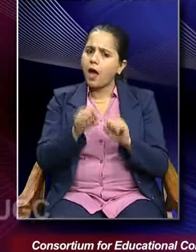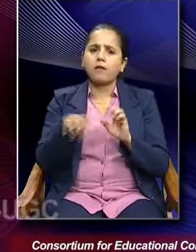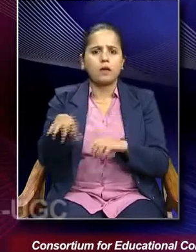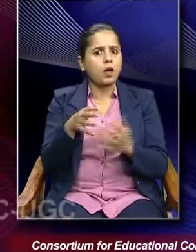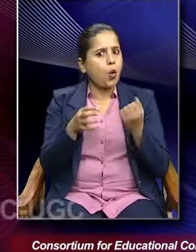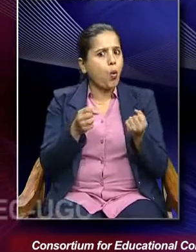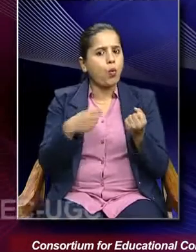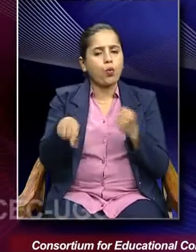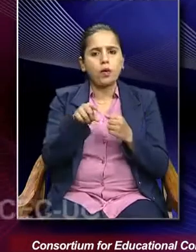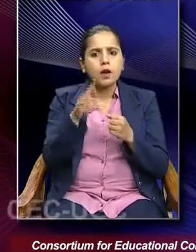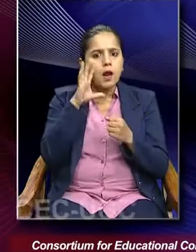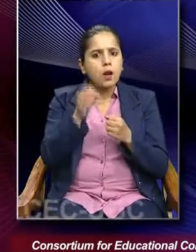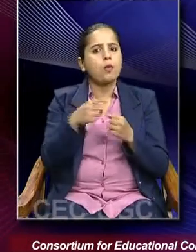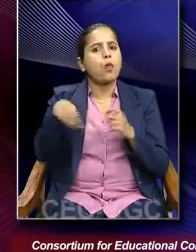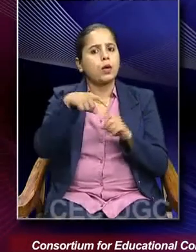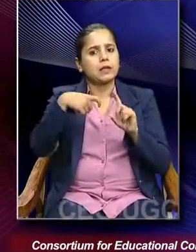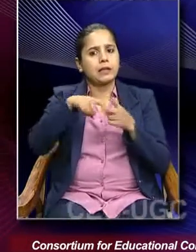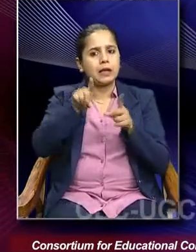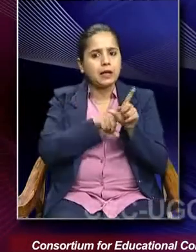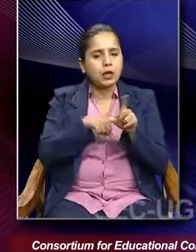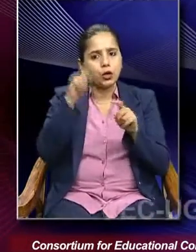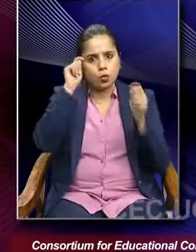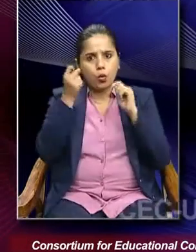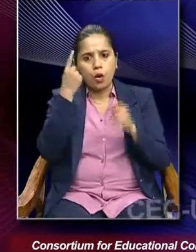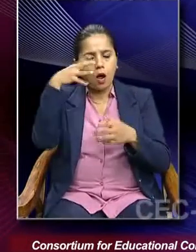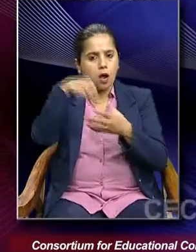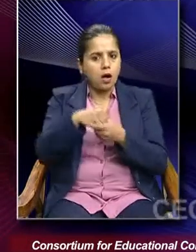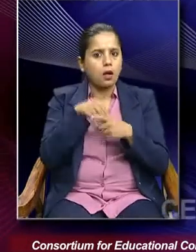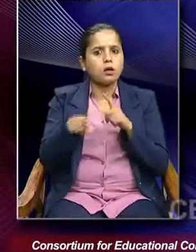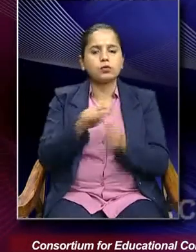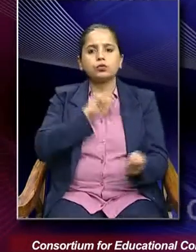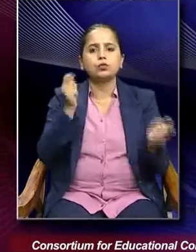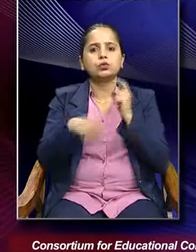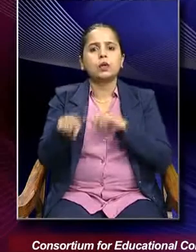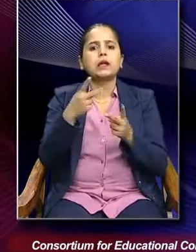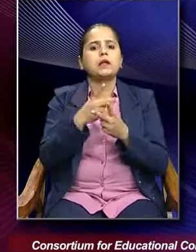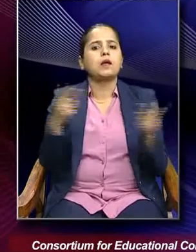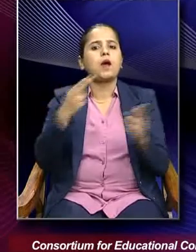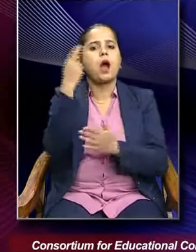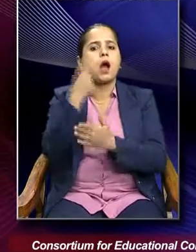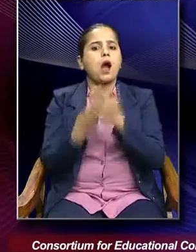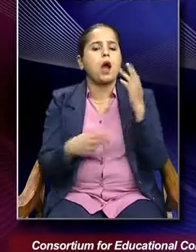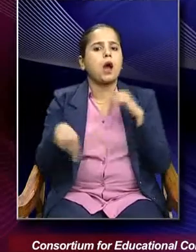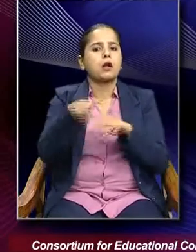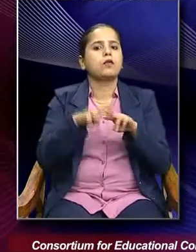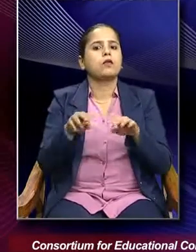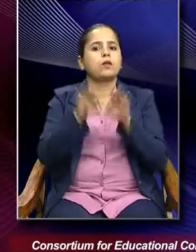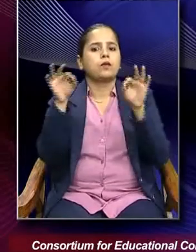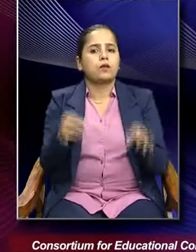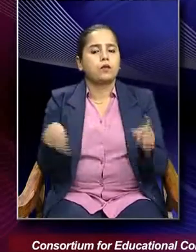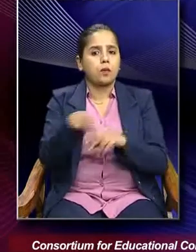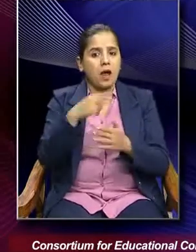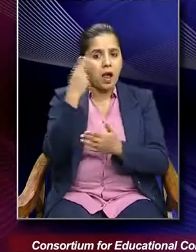key role in understanding evolution of different art forms. The arts of